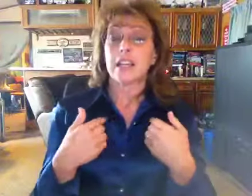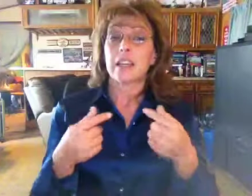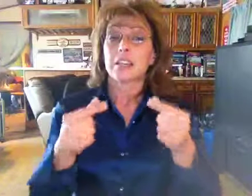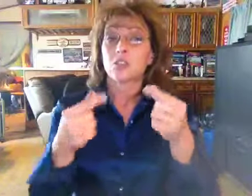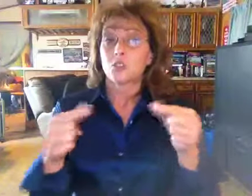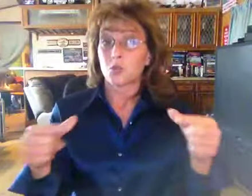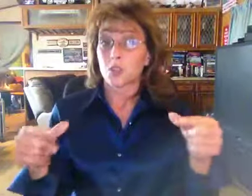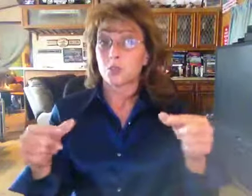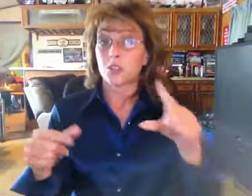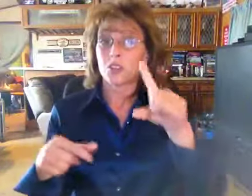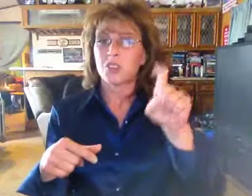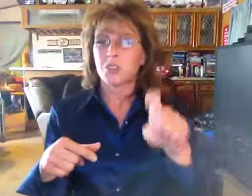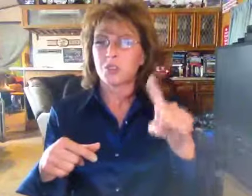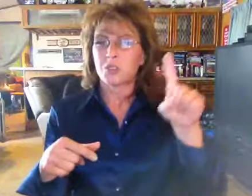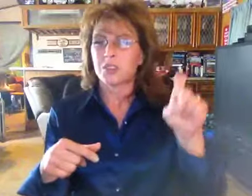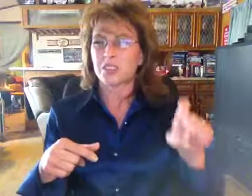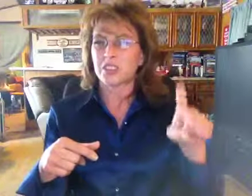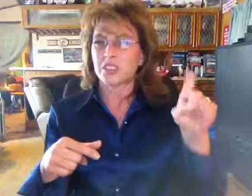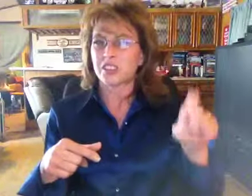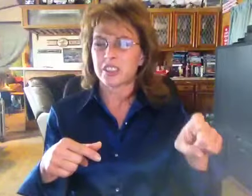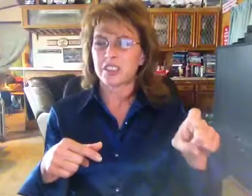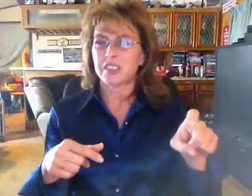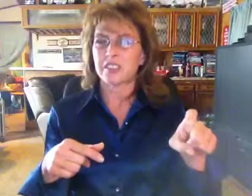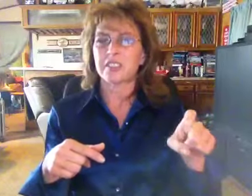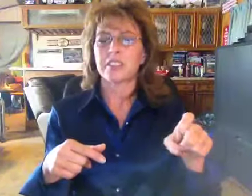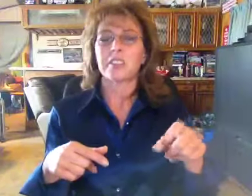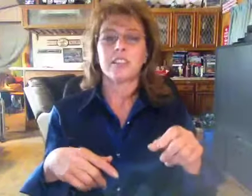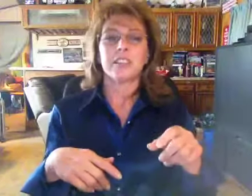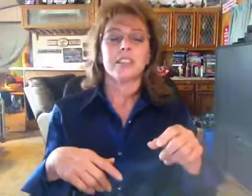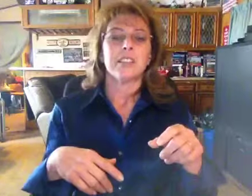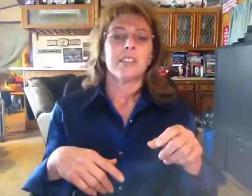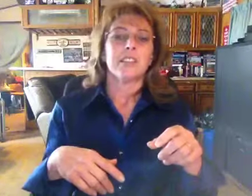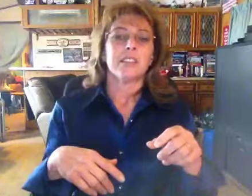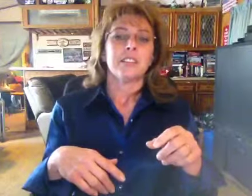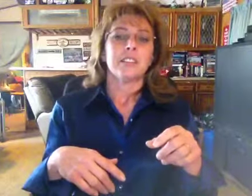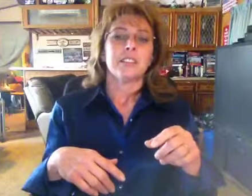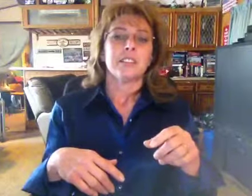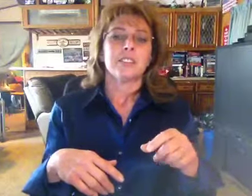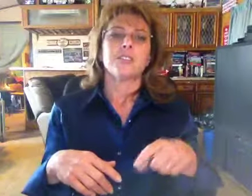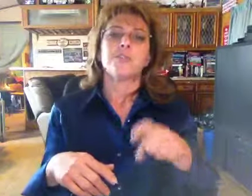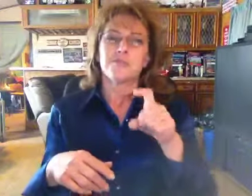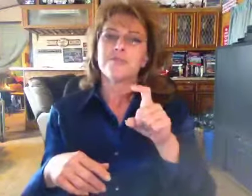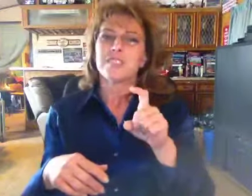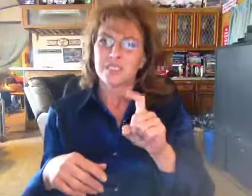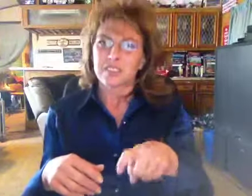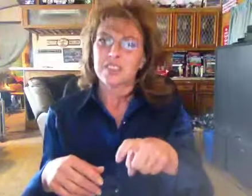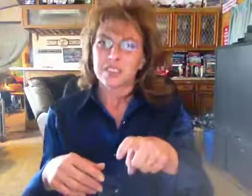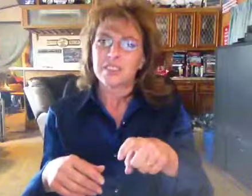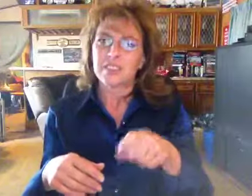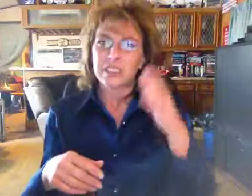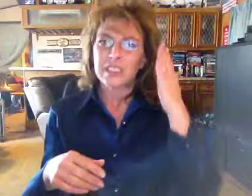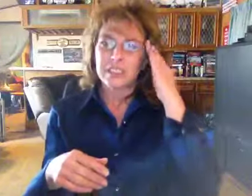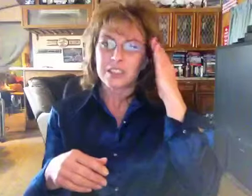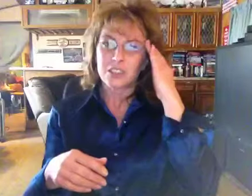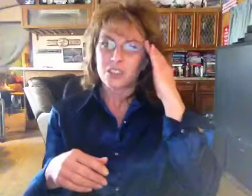you're concerned at all about those scores, that's something that's a priority for you later as you get into high school. Definitely the things that we will